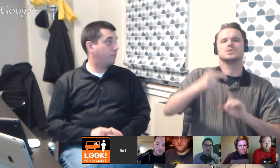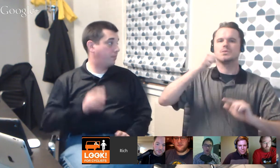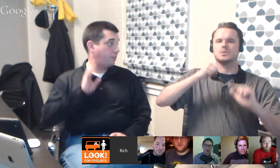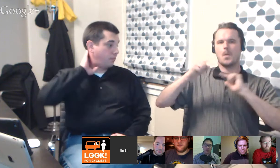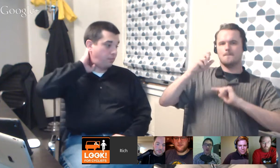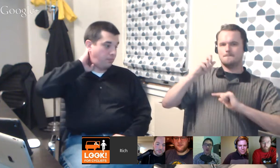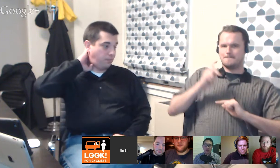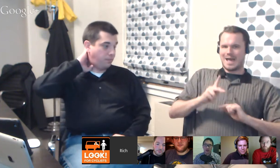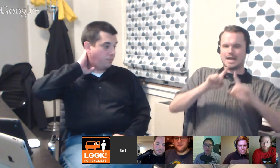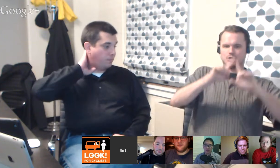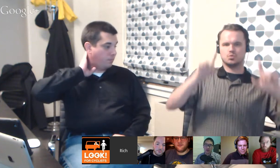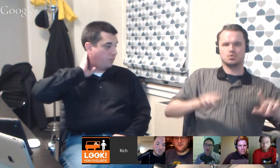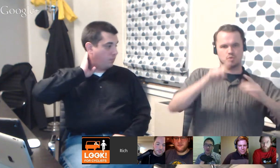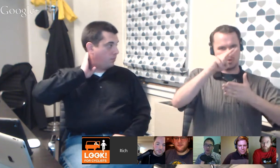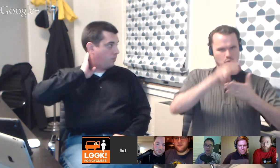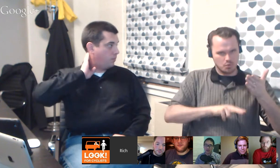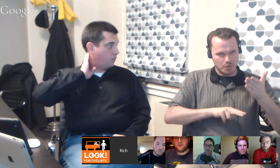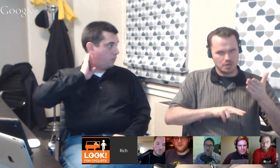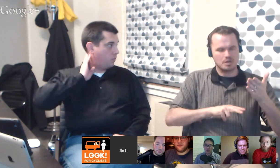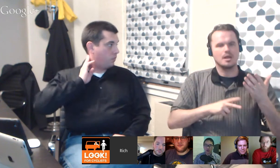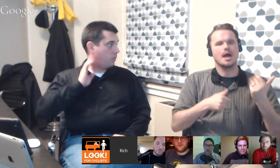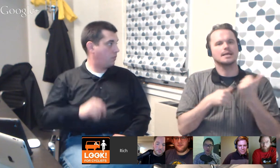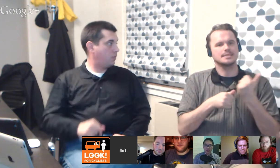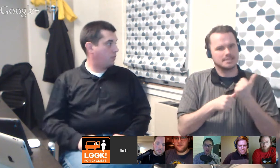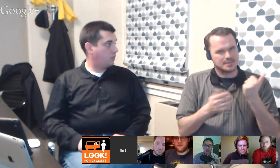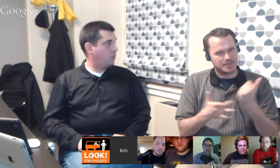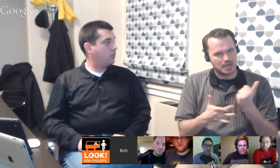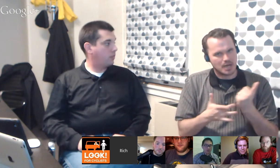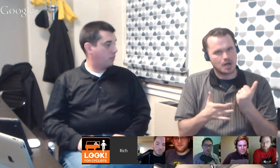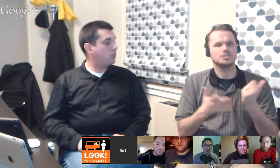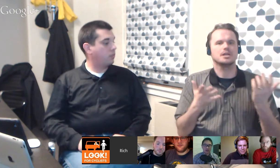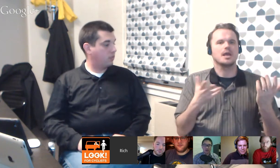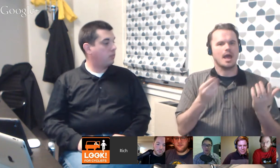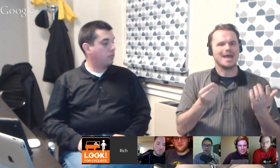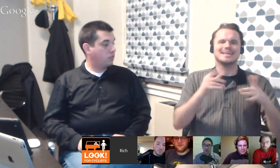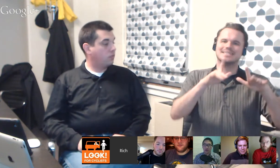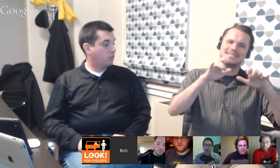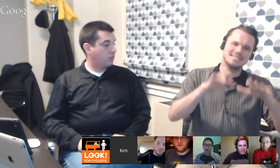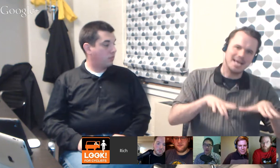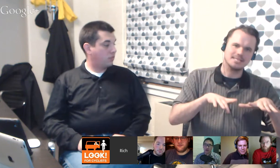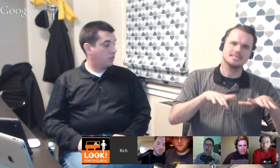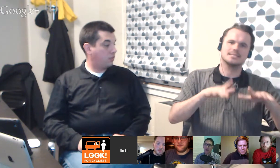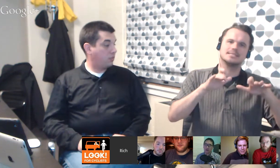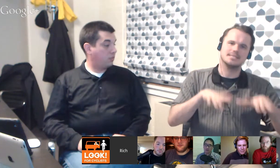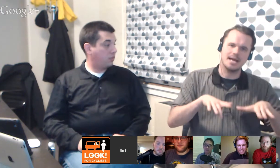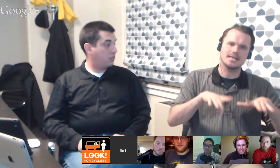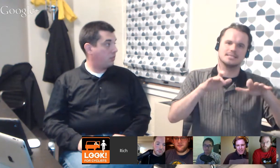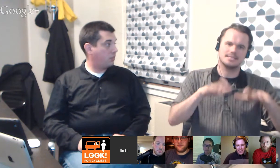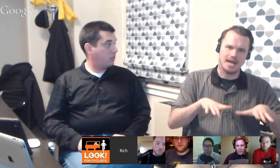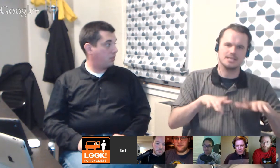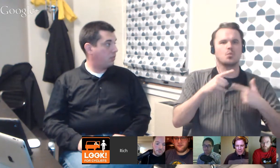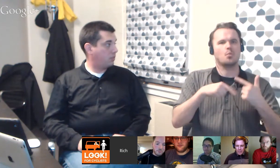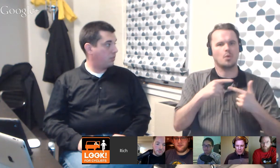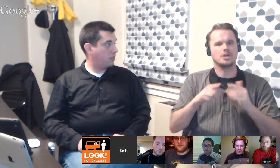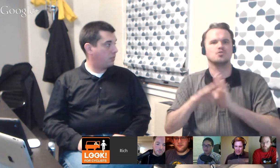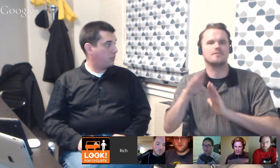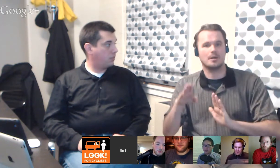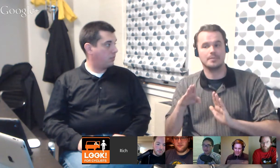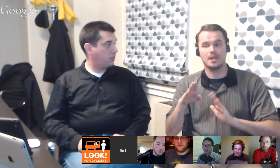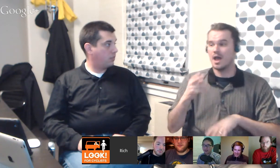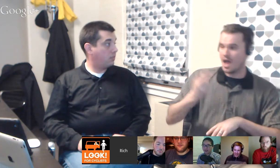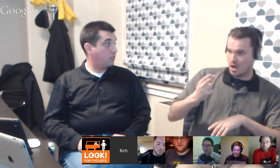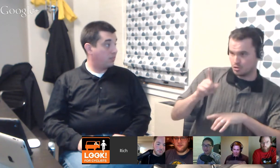the screen reader and assistive technology and just test your page as you develop them. Yeah, Hal, you should mention your